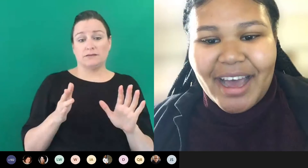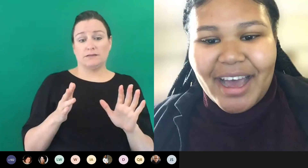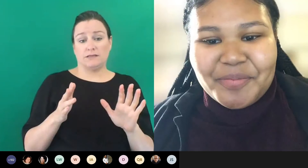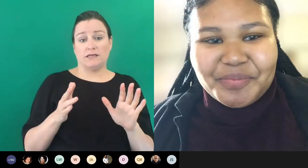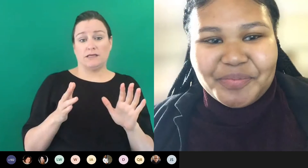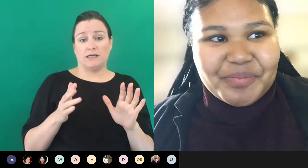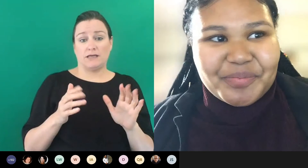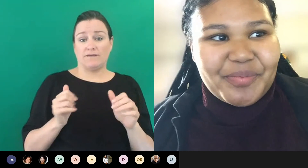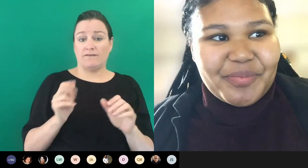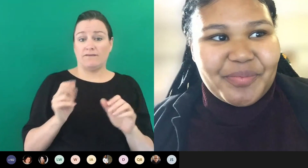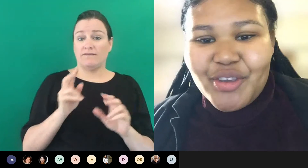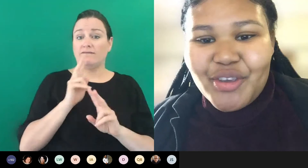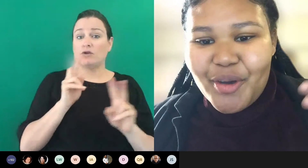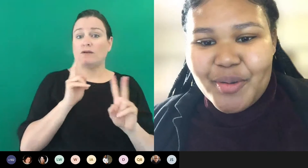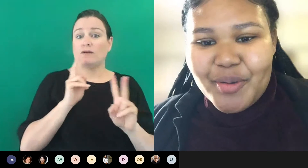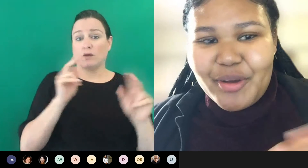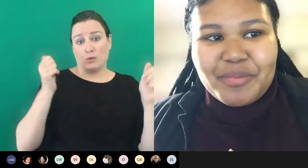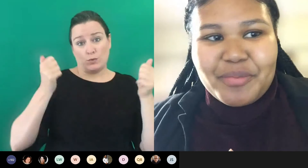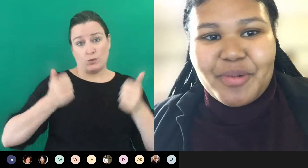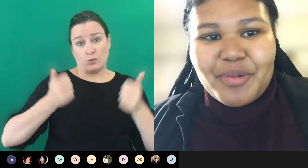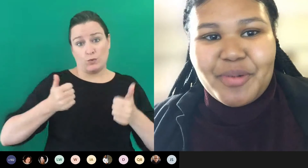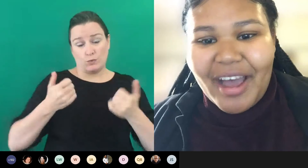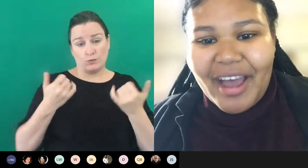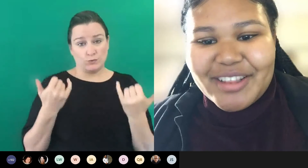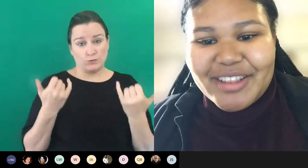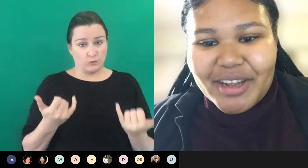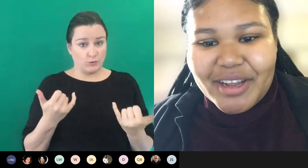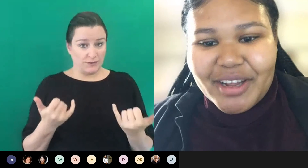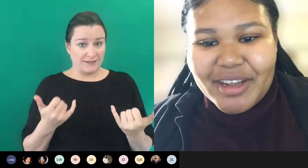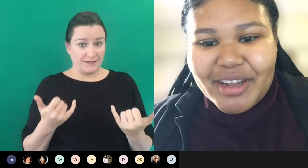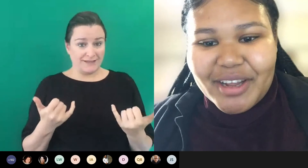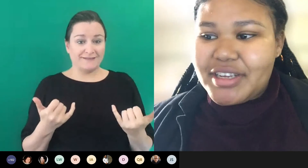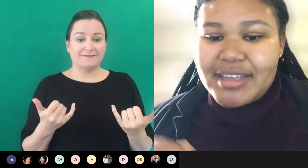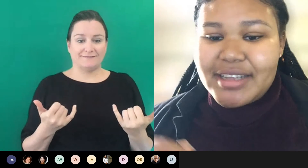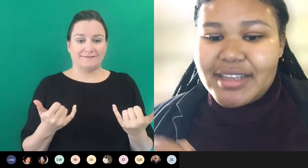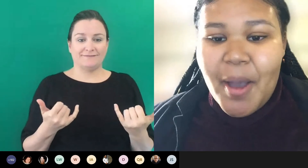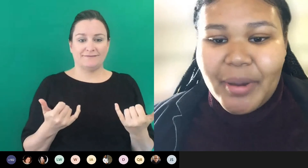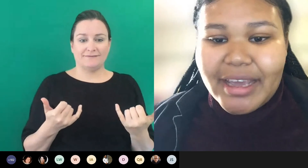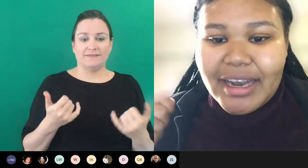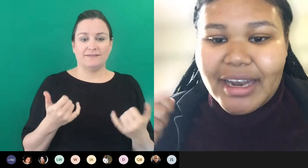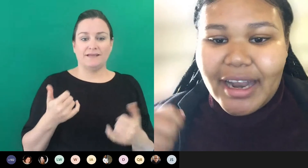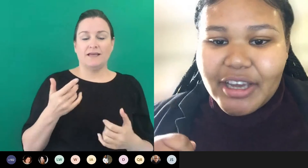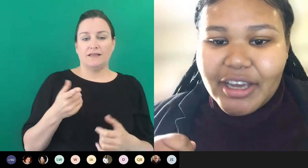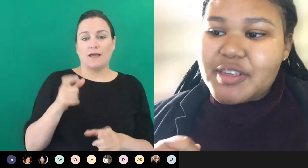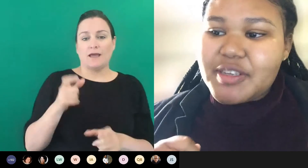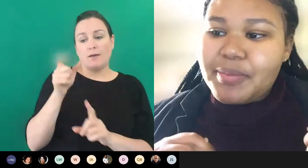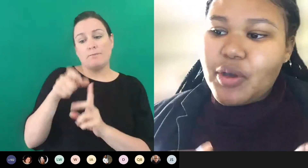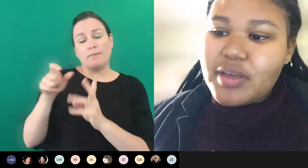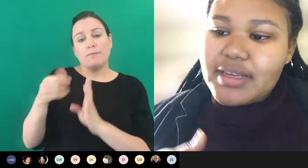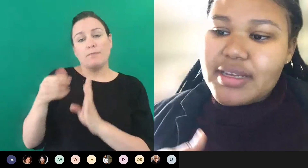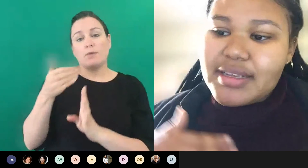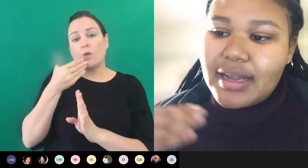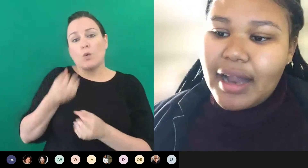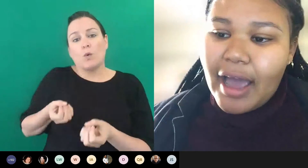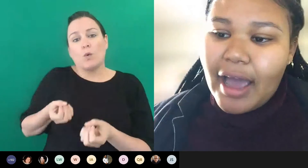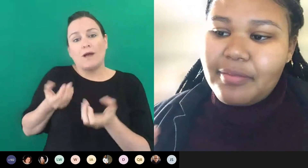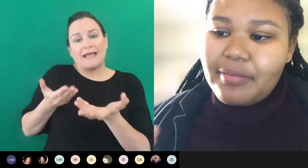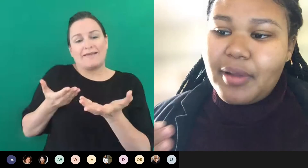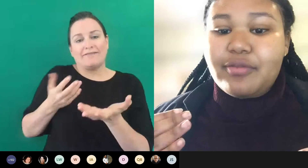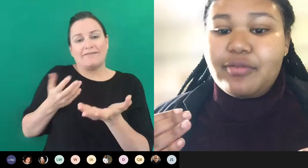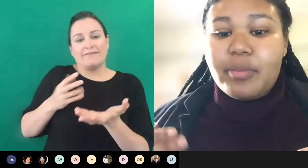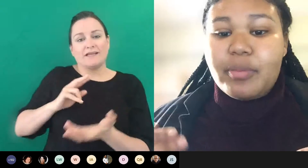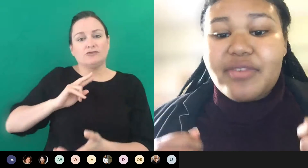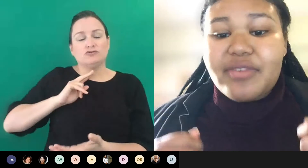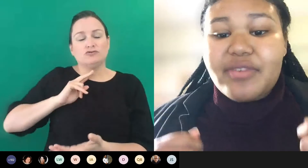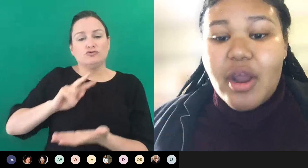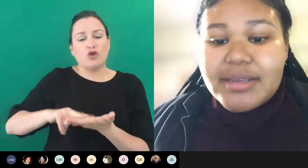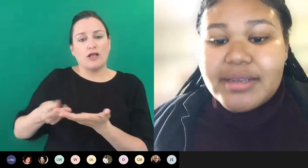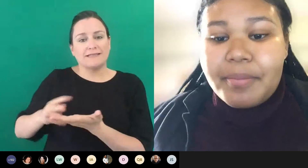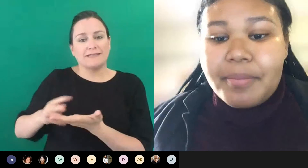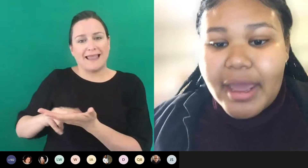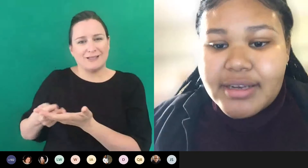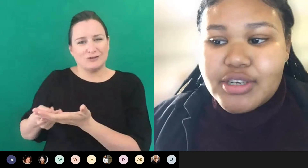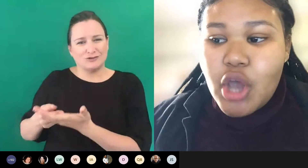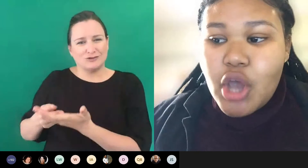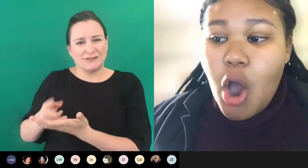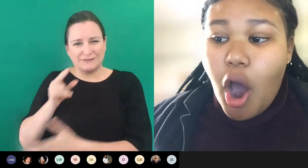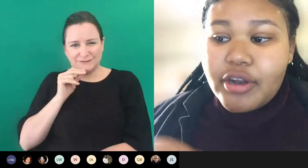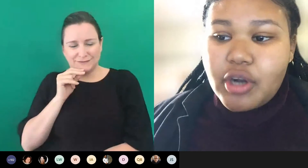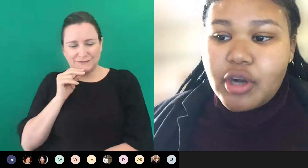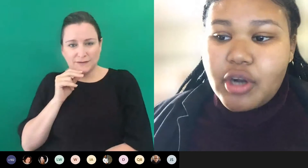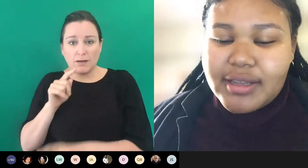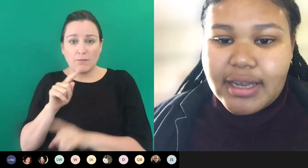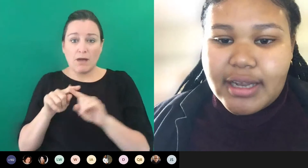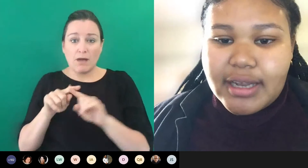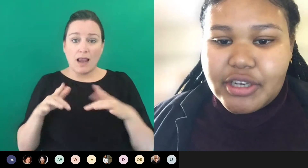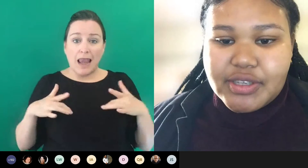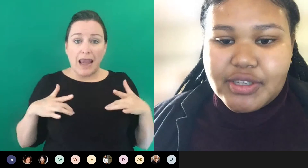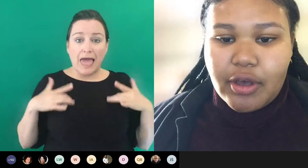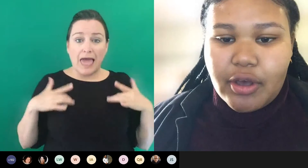commend people who have been providing the translations. But in lectures, because it is a live platform, it's very dependent